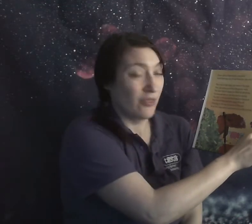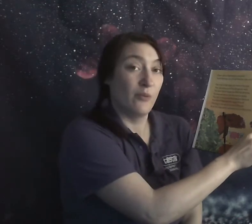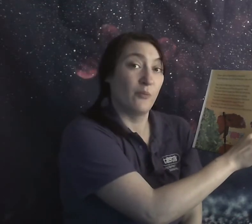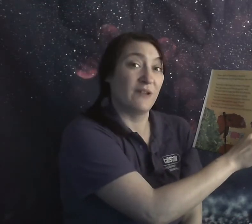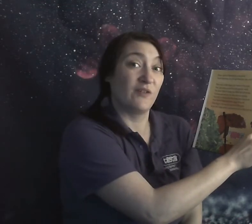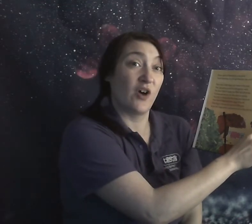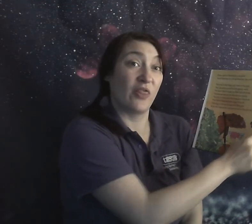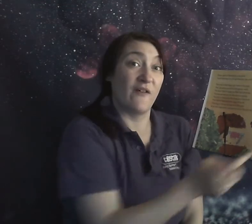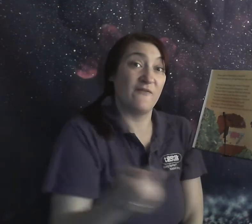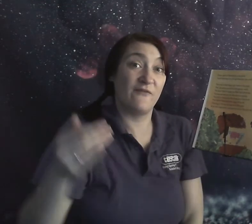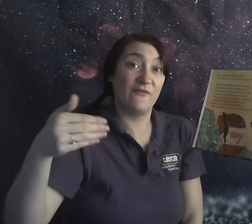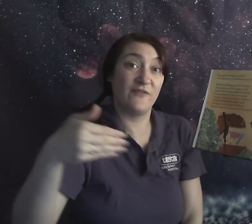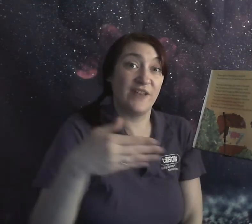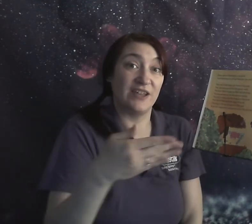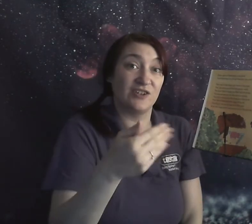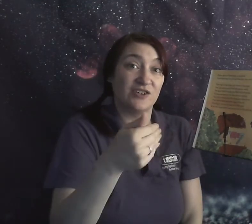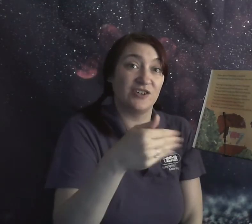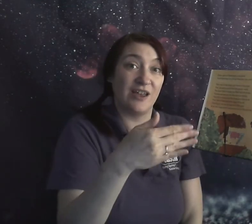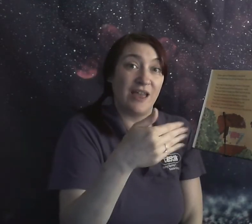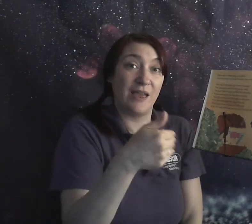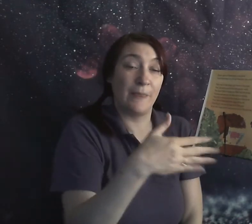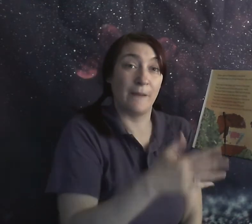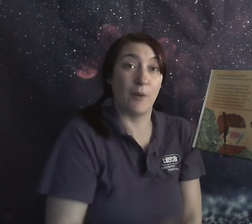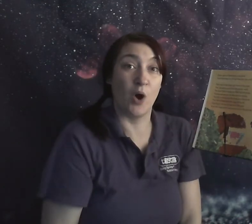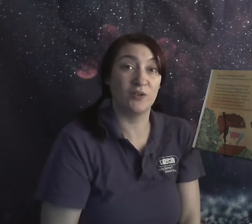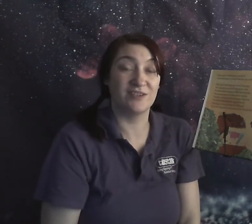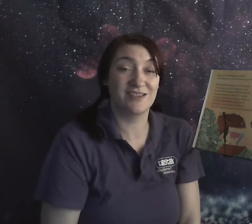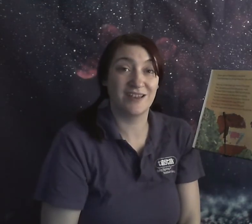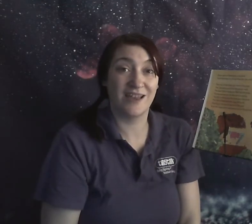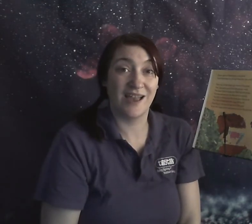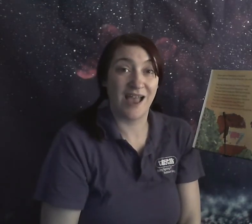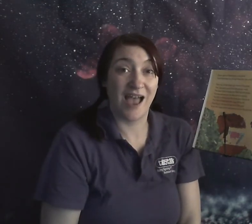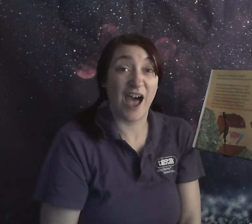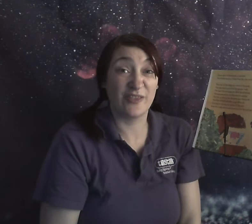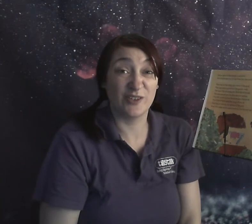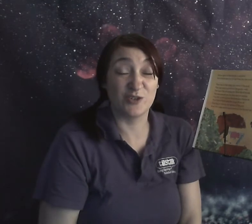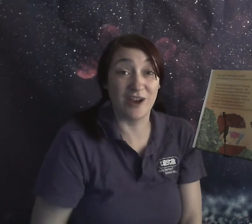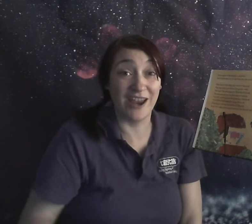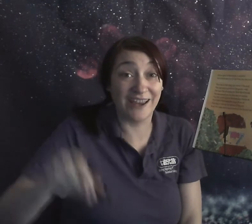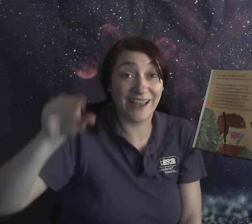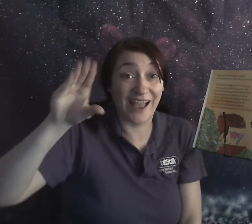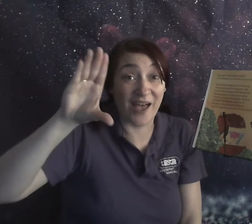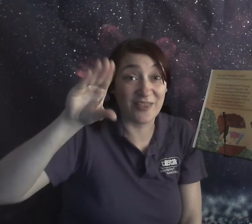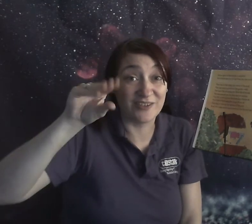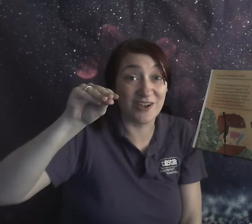We've got the fish in the pond, and the drake and the duck,